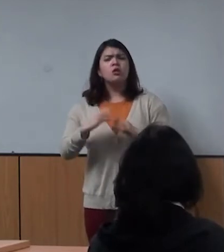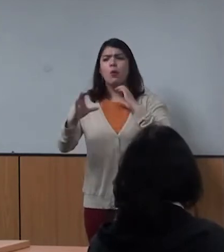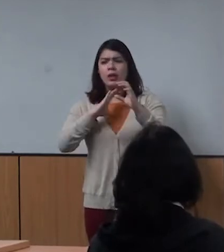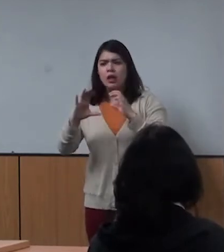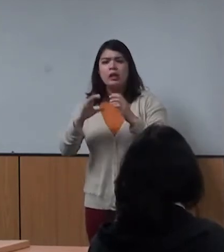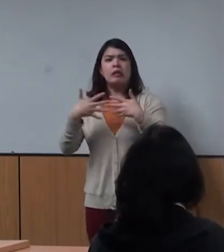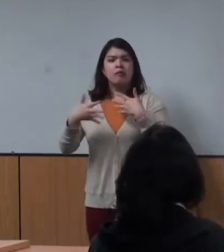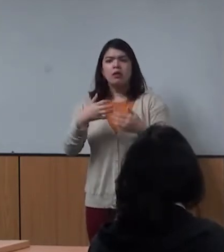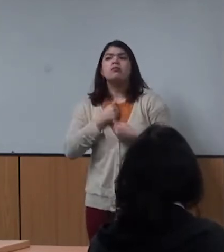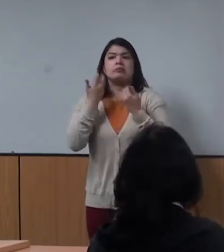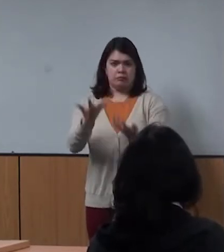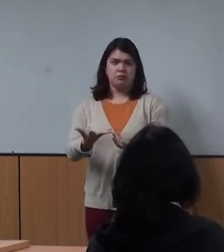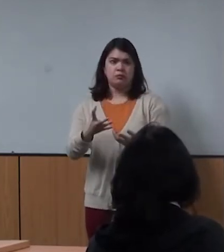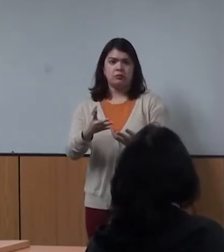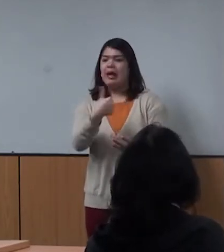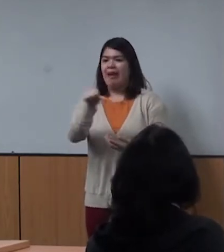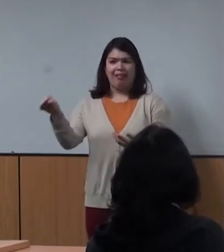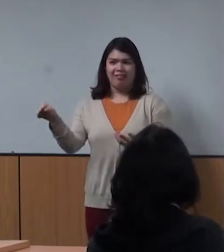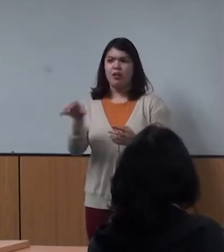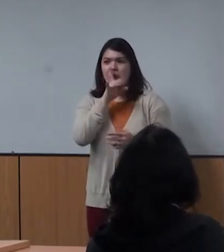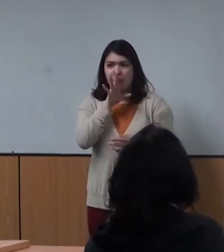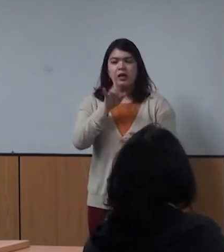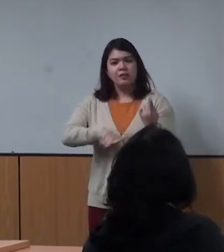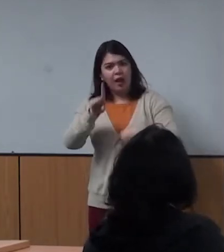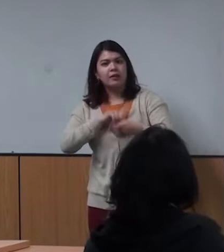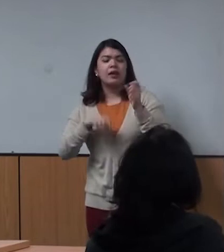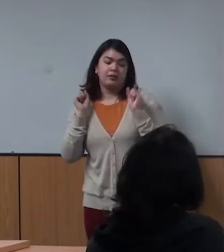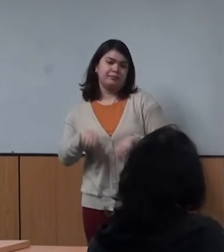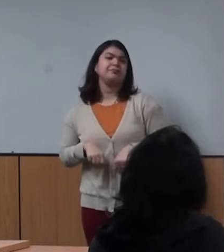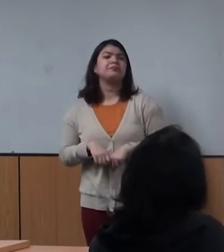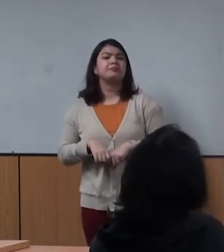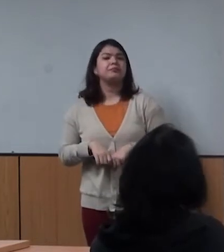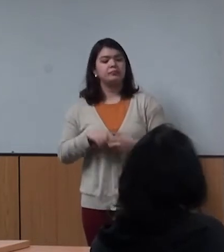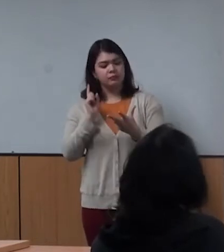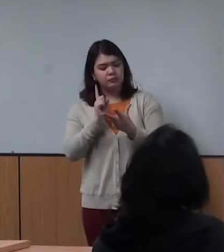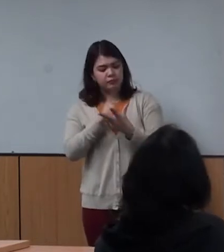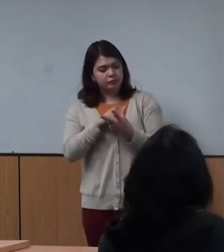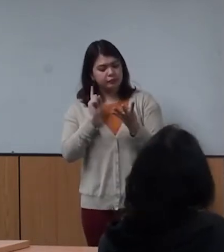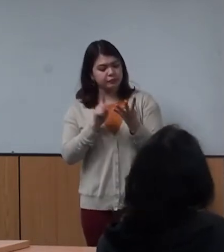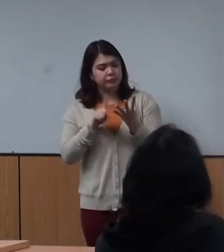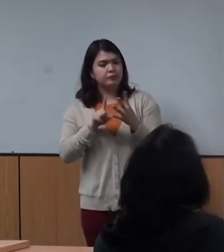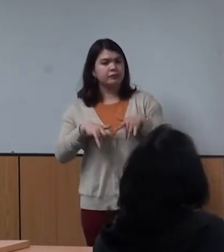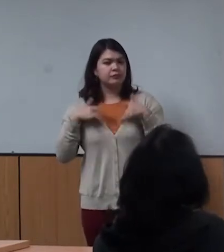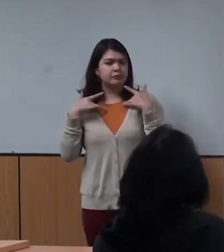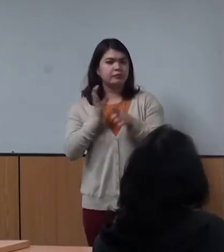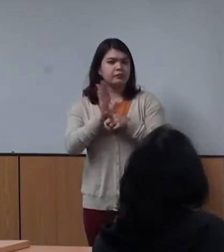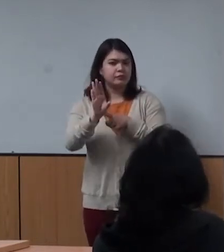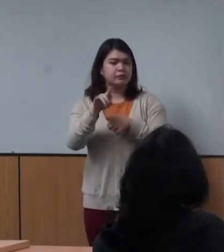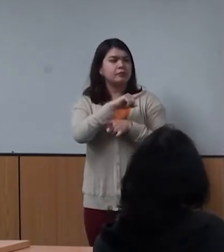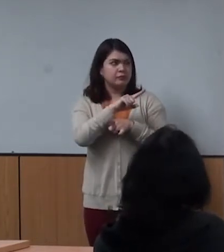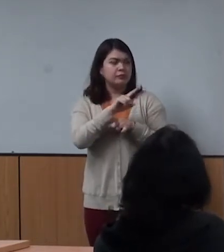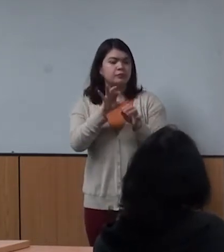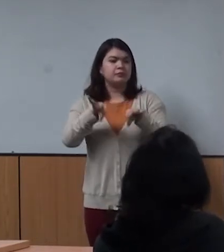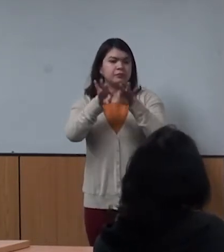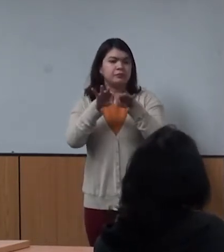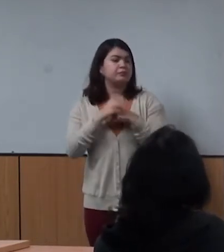able to express him or herself to others? And then life and career skills is also one of